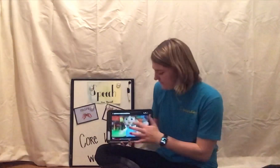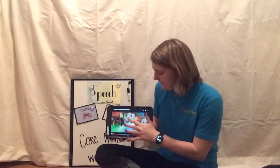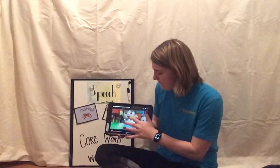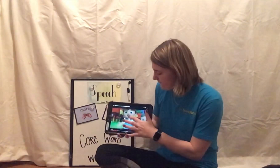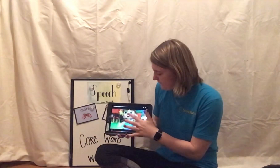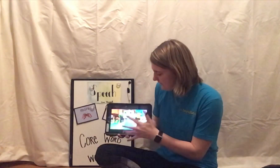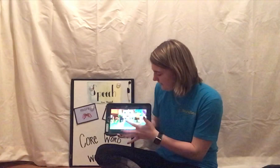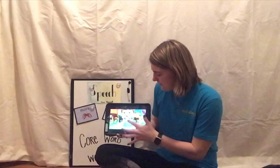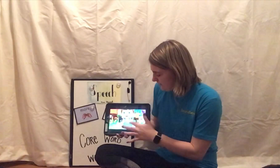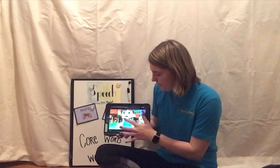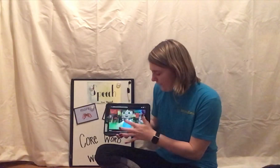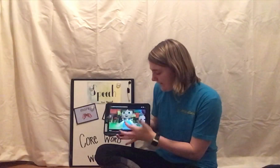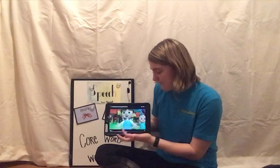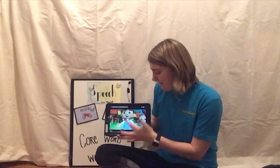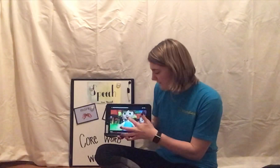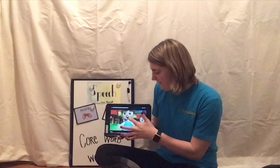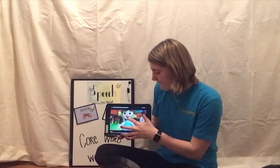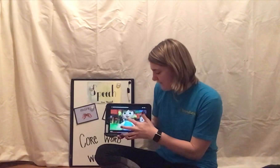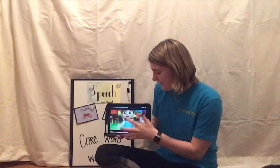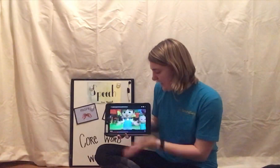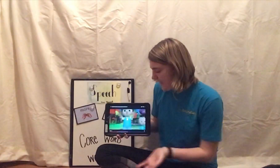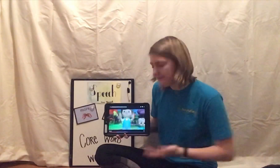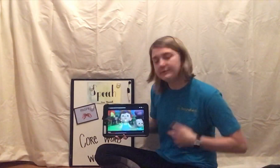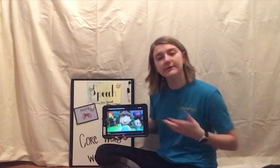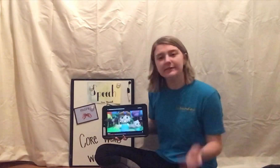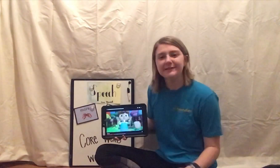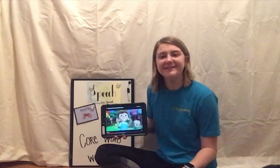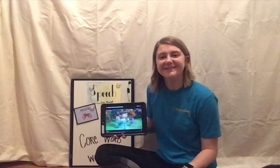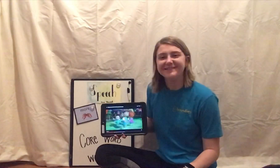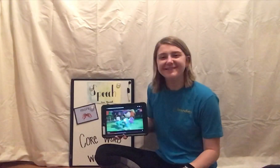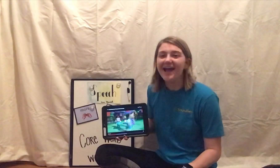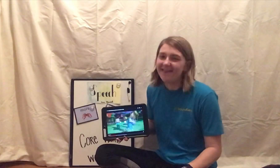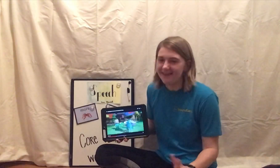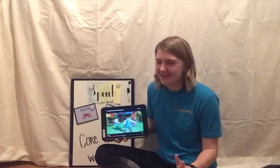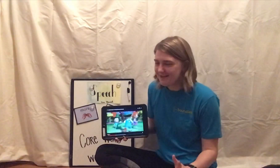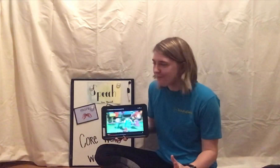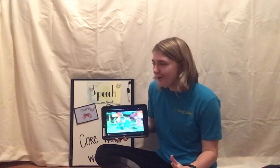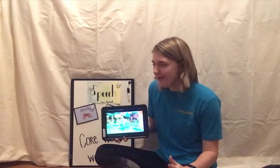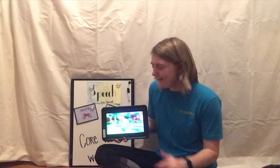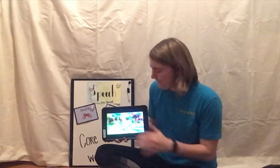yourself. Go ahead and hit play for them again and let it keep going.